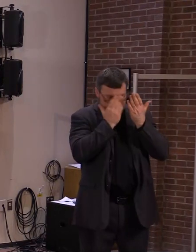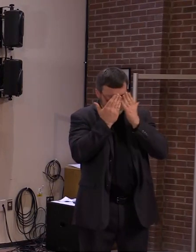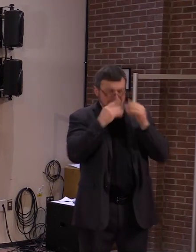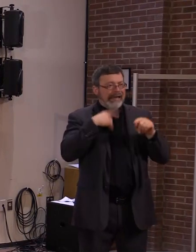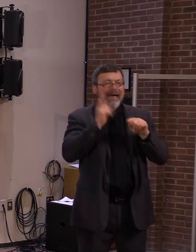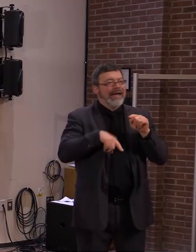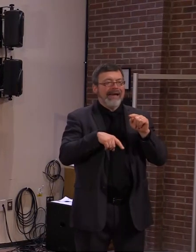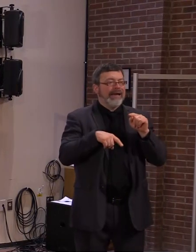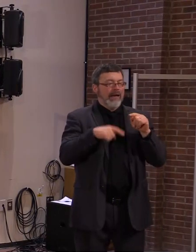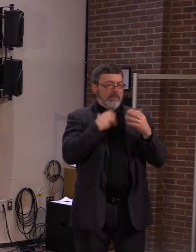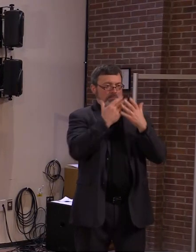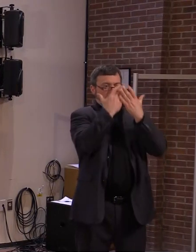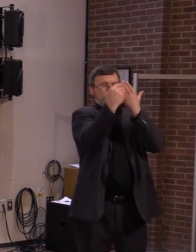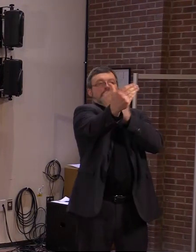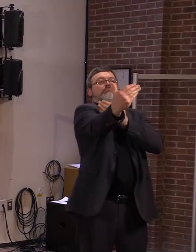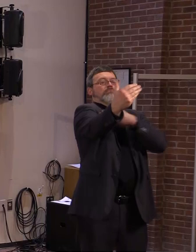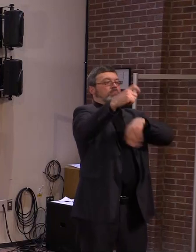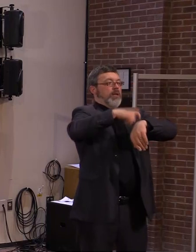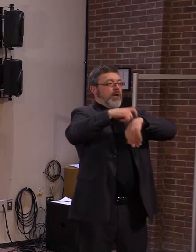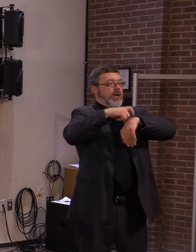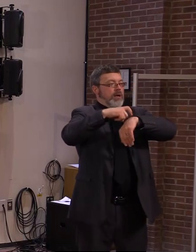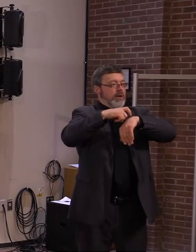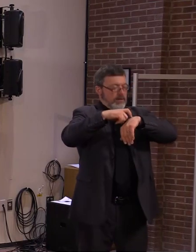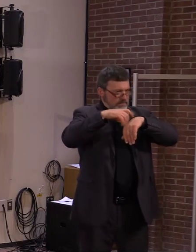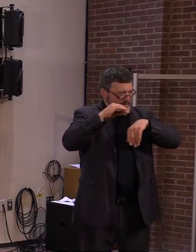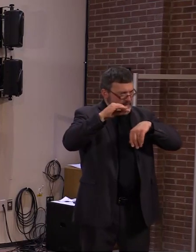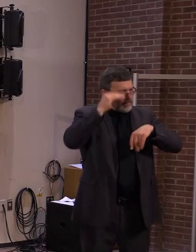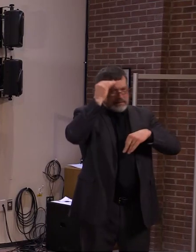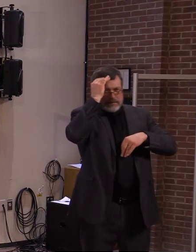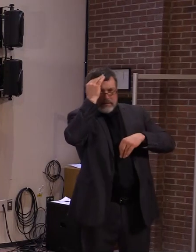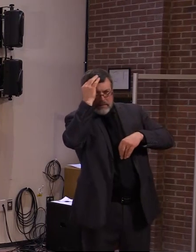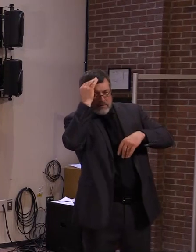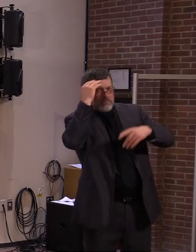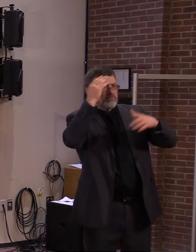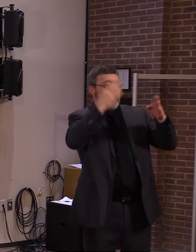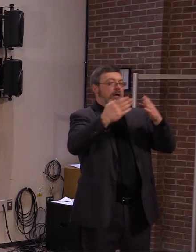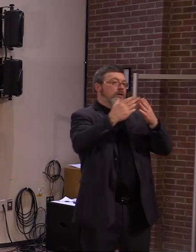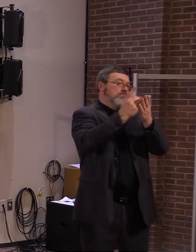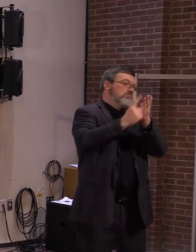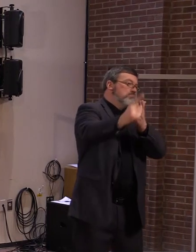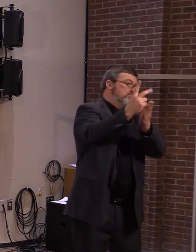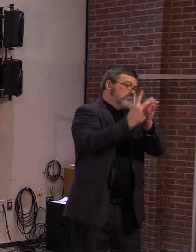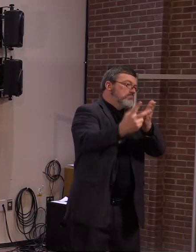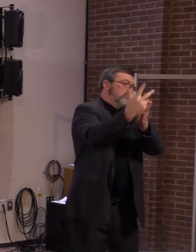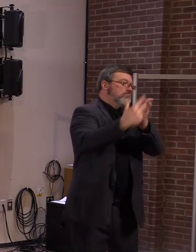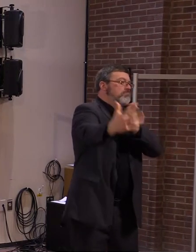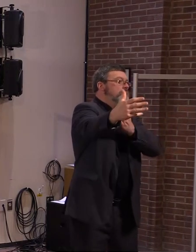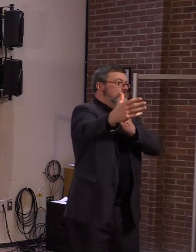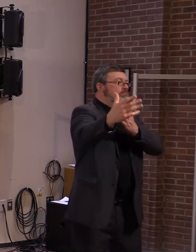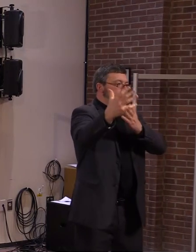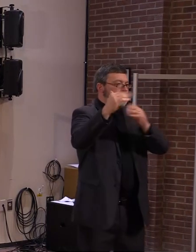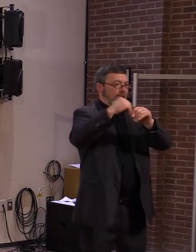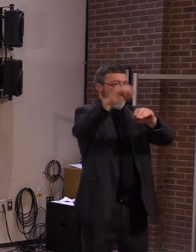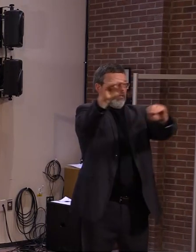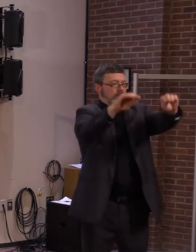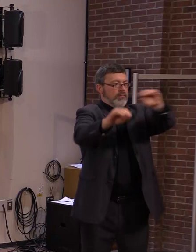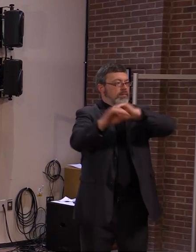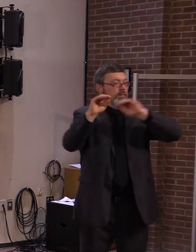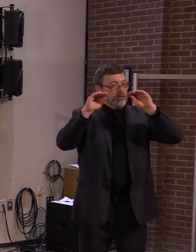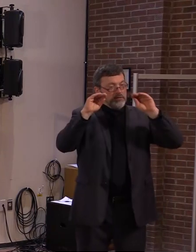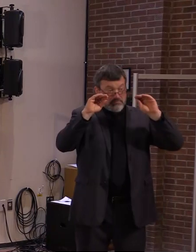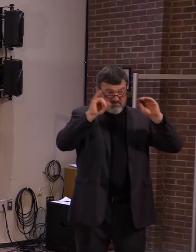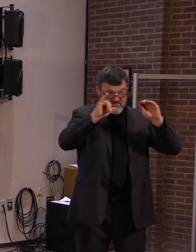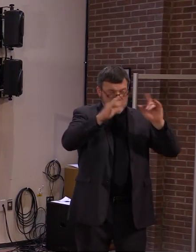at different scenarios as we move forward. But all in all, you know, the strategy is, as I